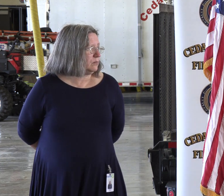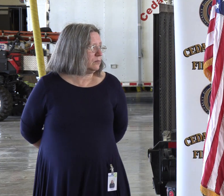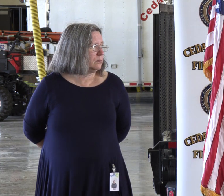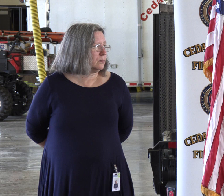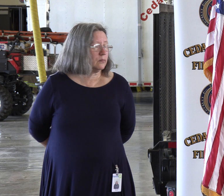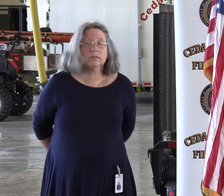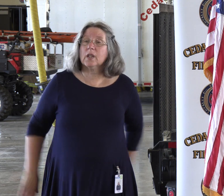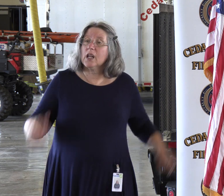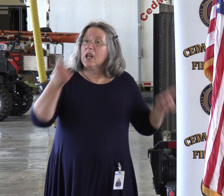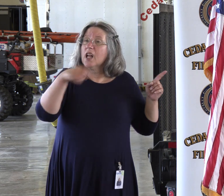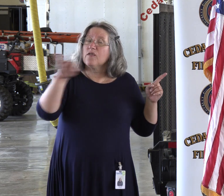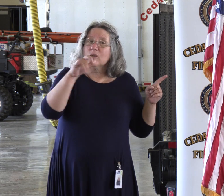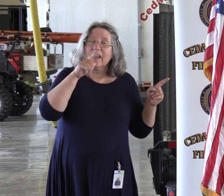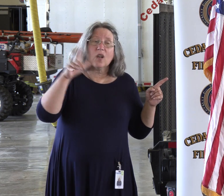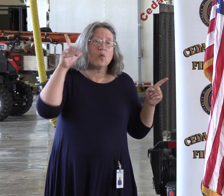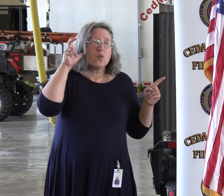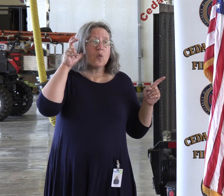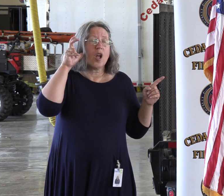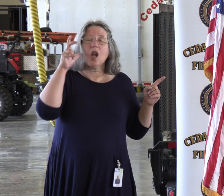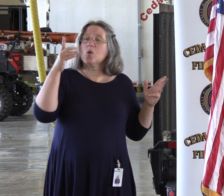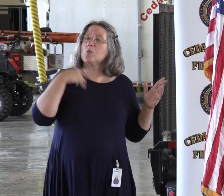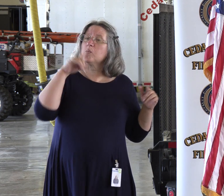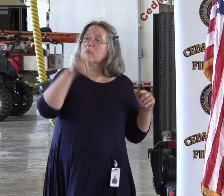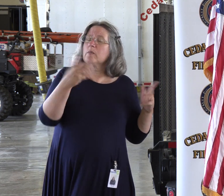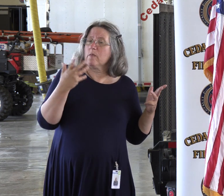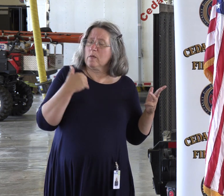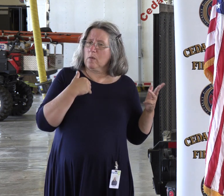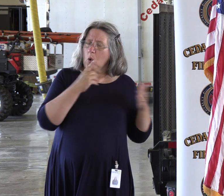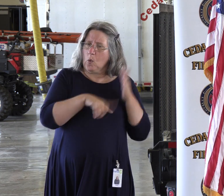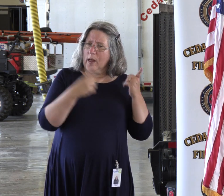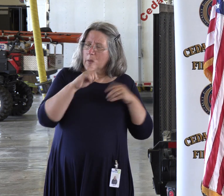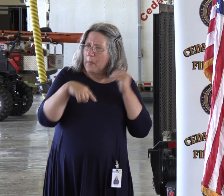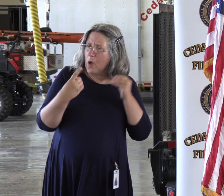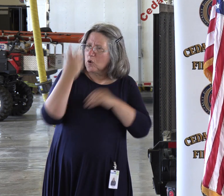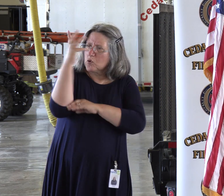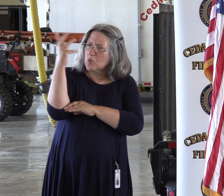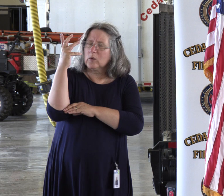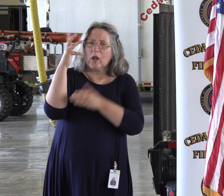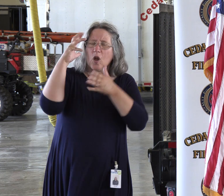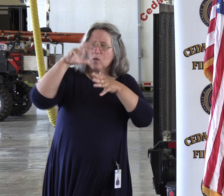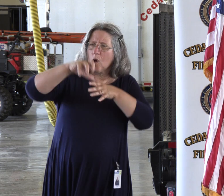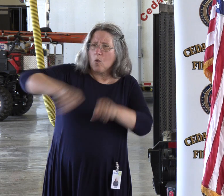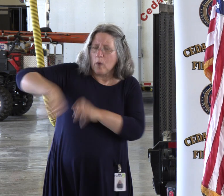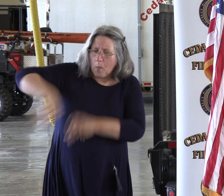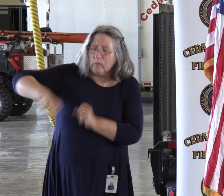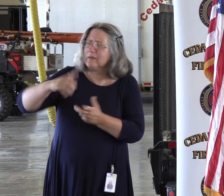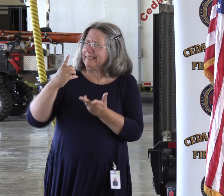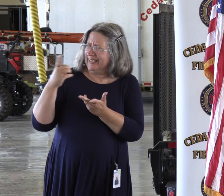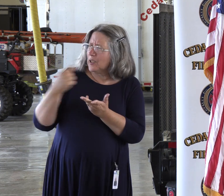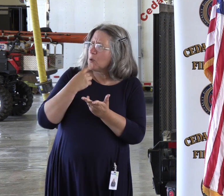Just in case anybody didn't hear that, that was a question about the addition of tree removal as part of that FEMA